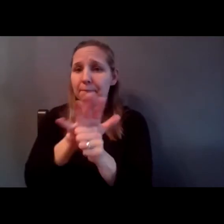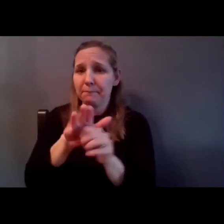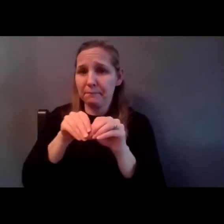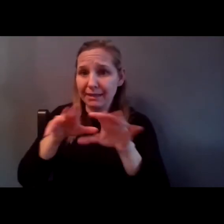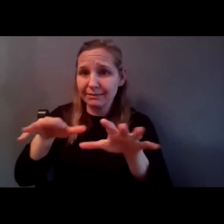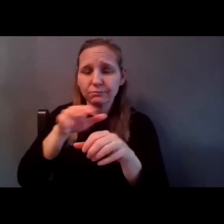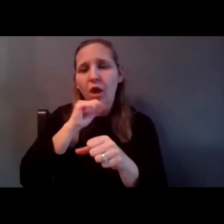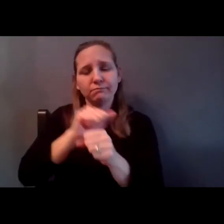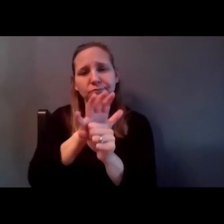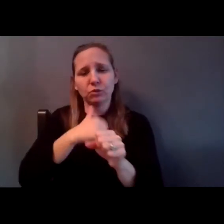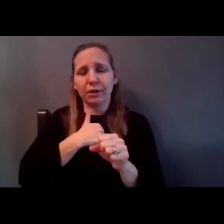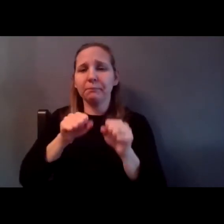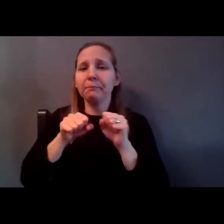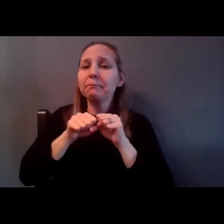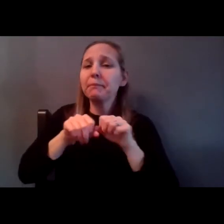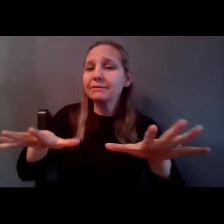our communities.